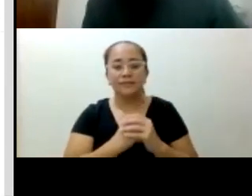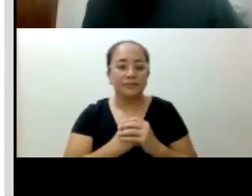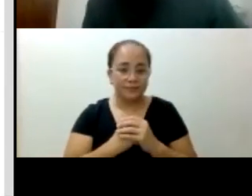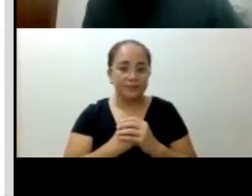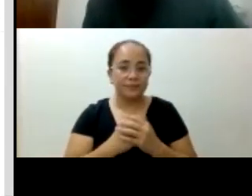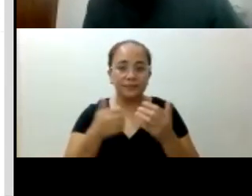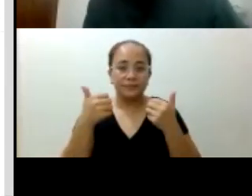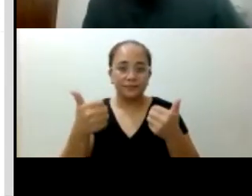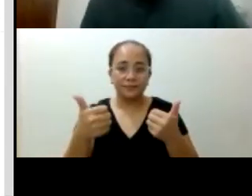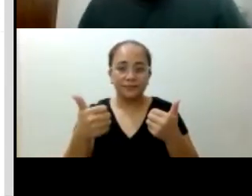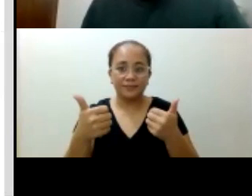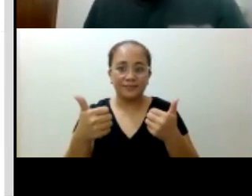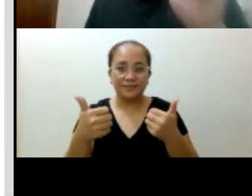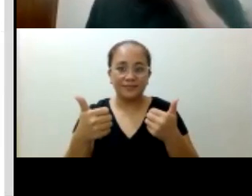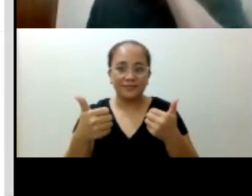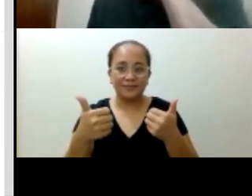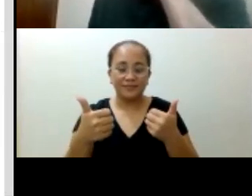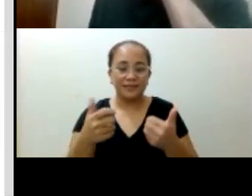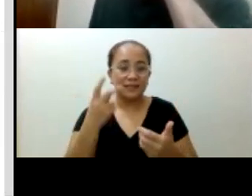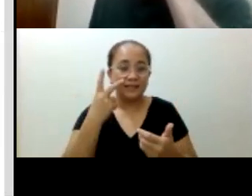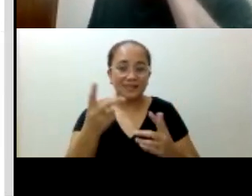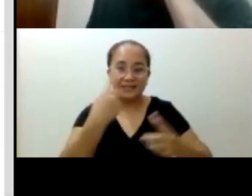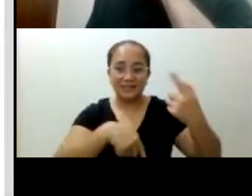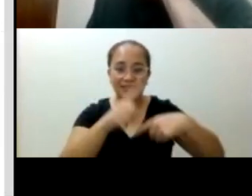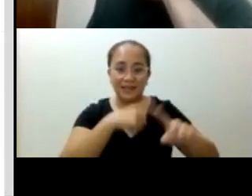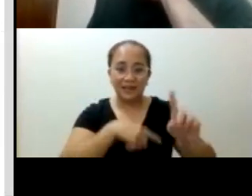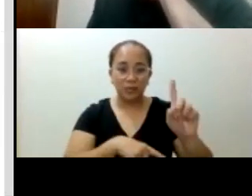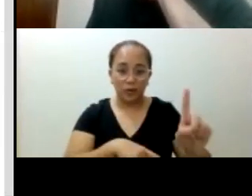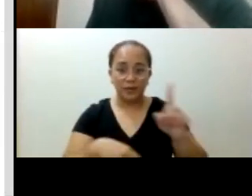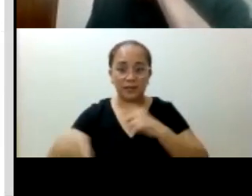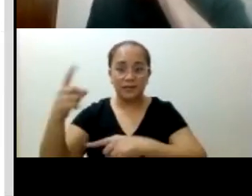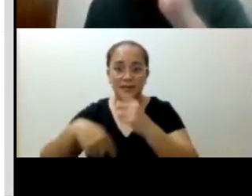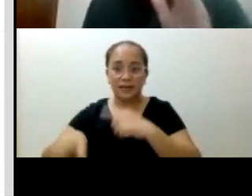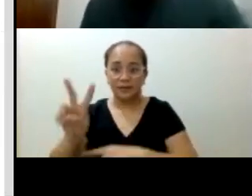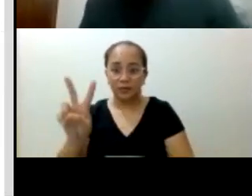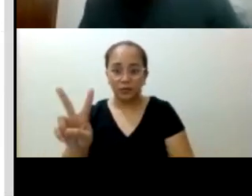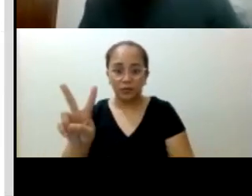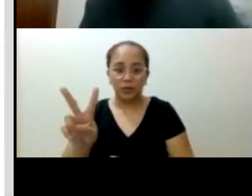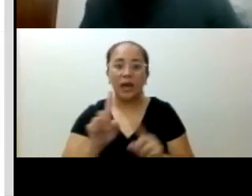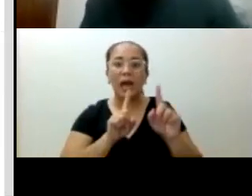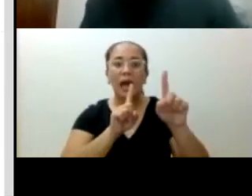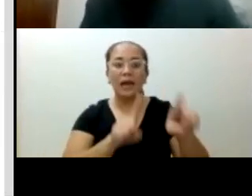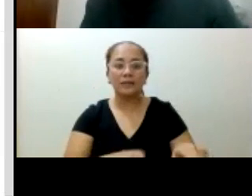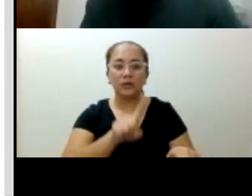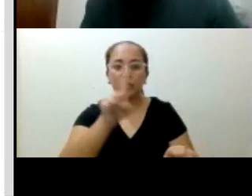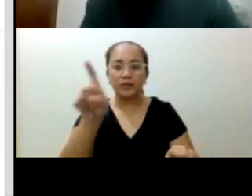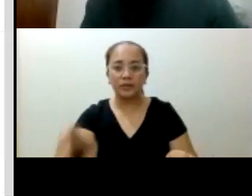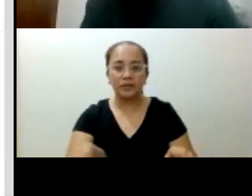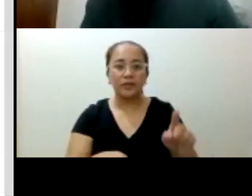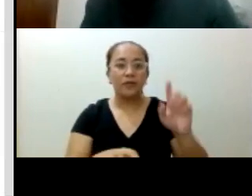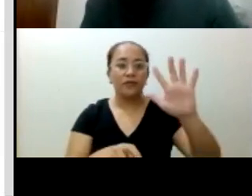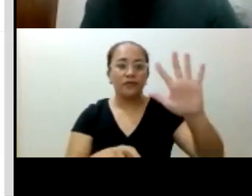All right, so look at sign 1 and sign 2 and answer the questions 4, 5, and 6.